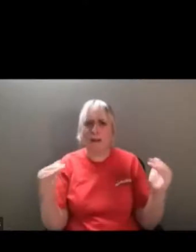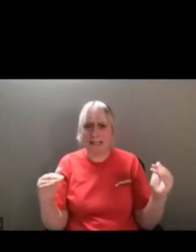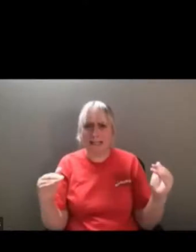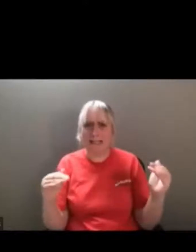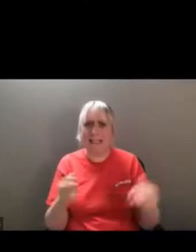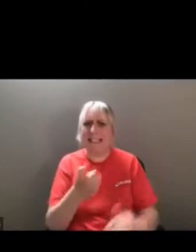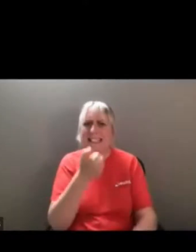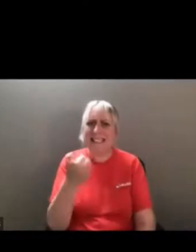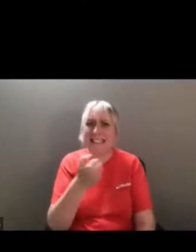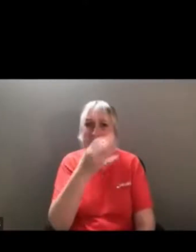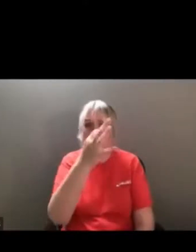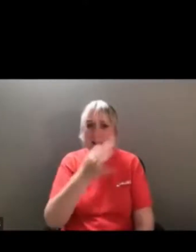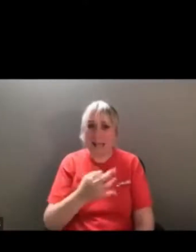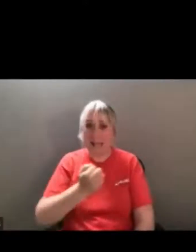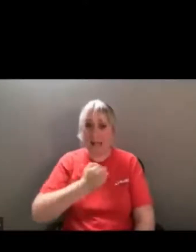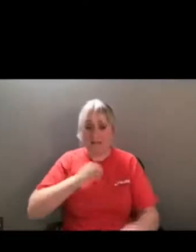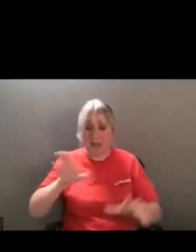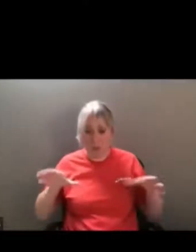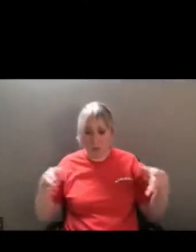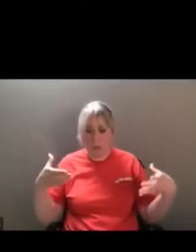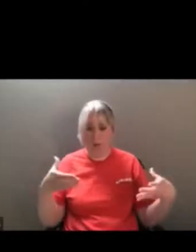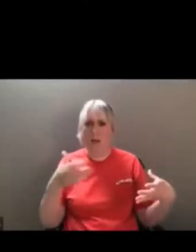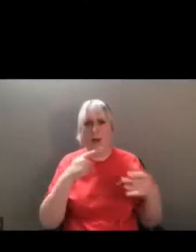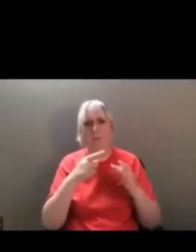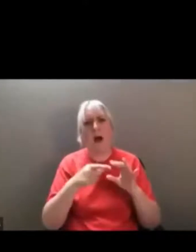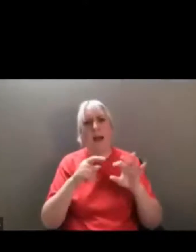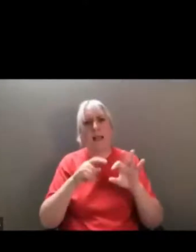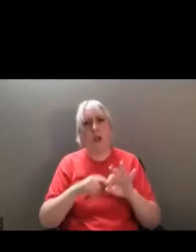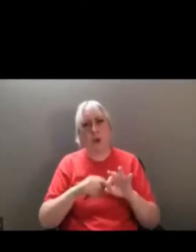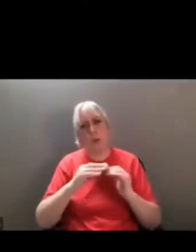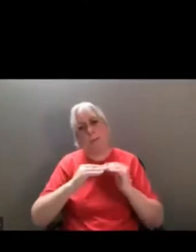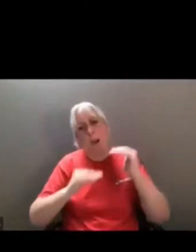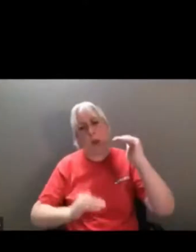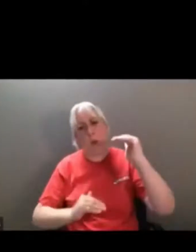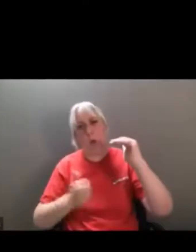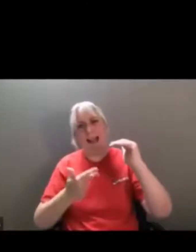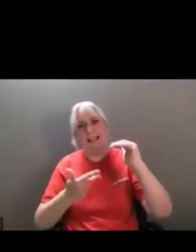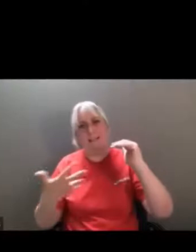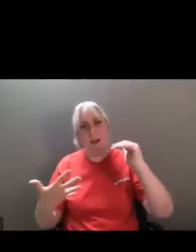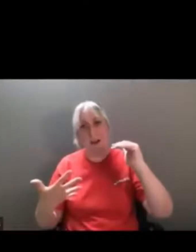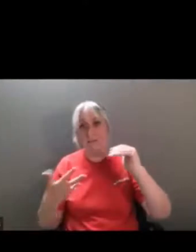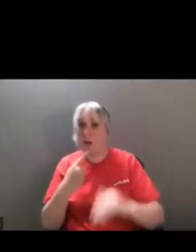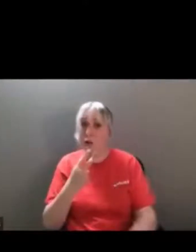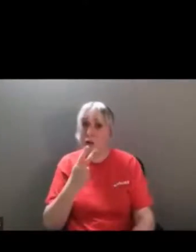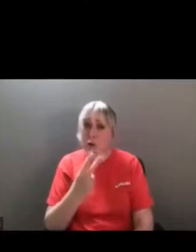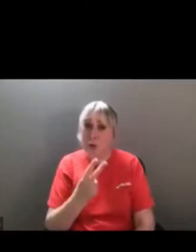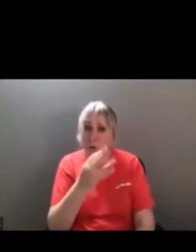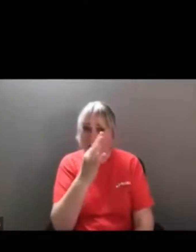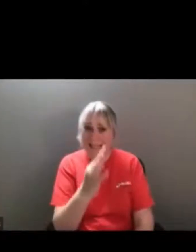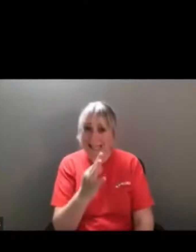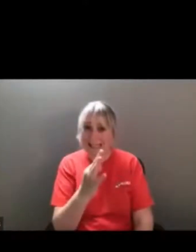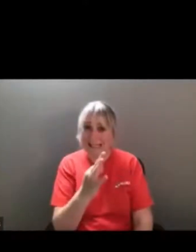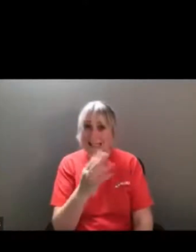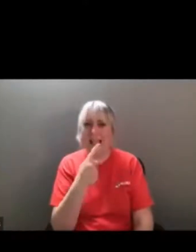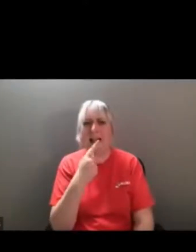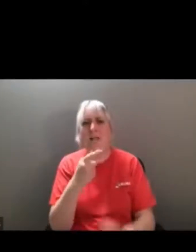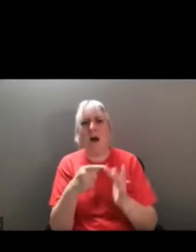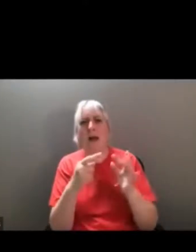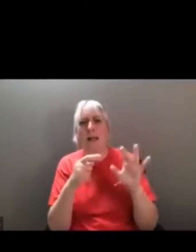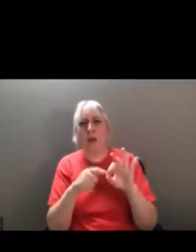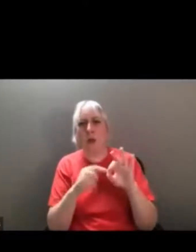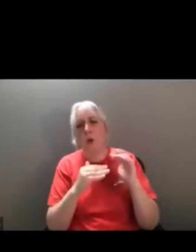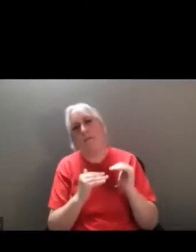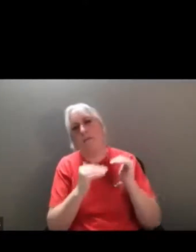species have an IQ below 85, while about 2% have an IQ above 130. The harder you shape the pack,